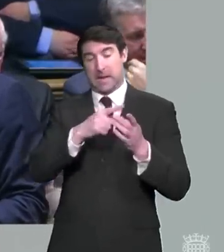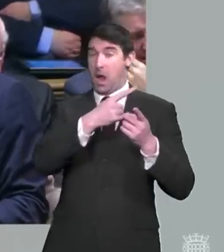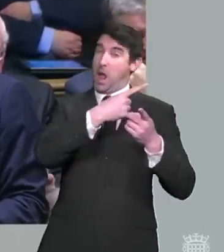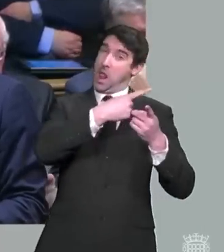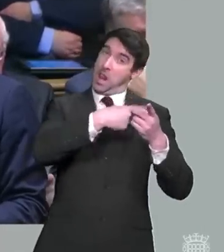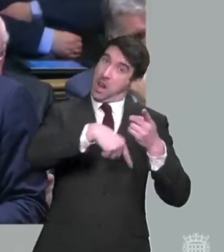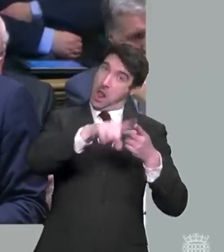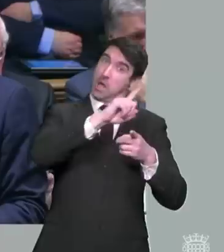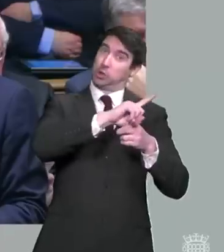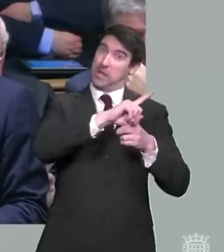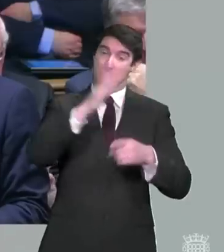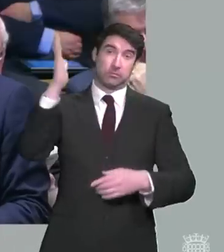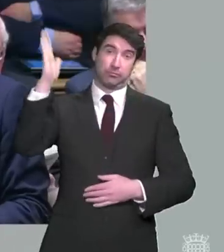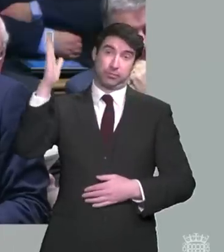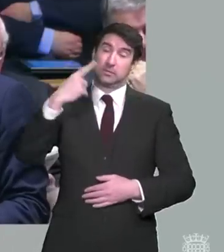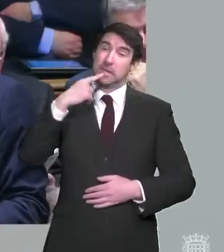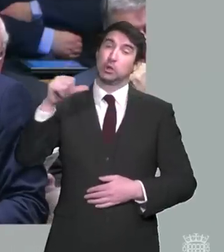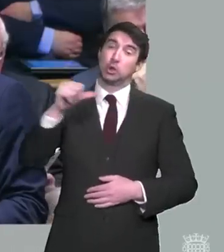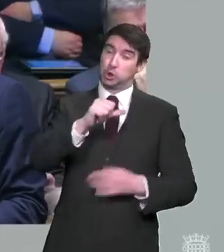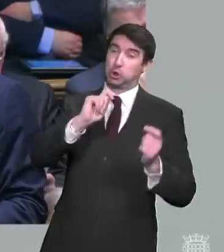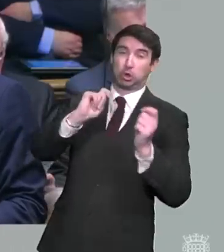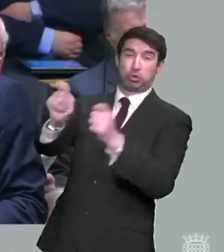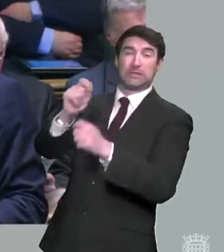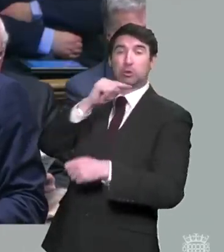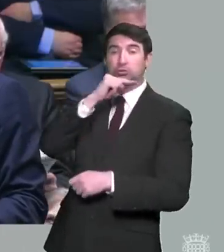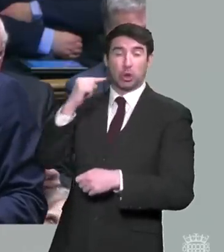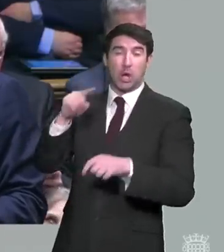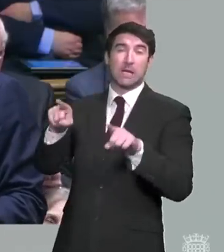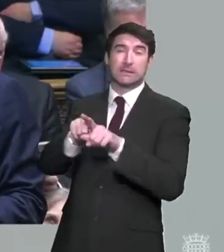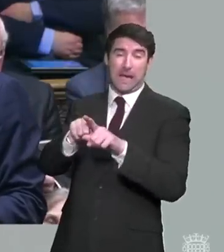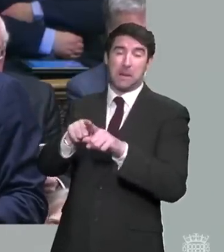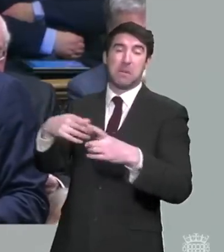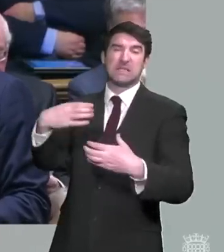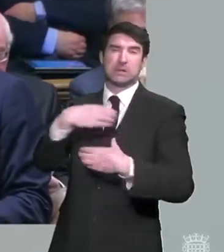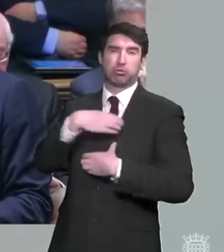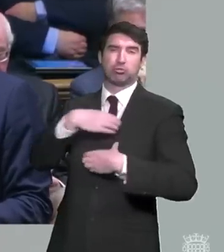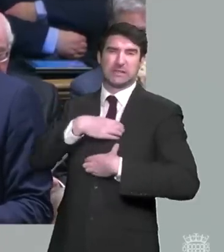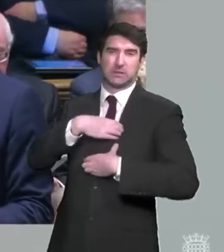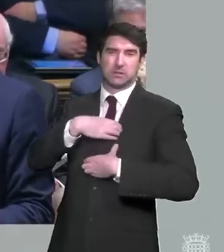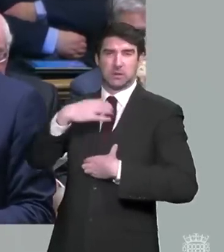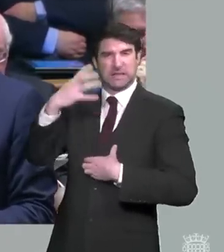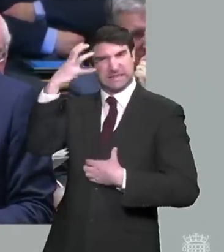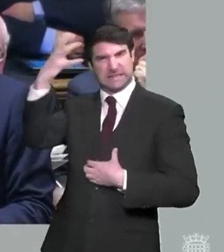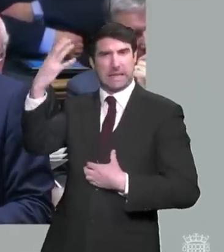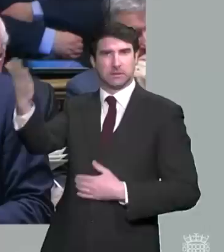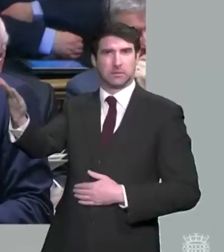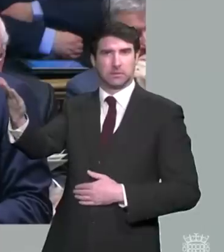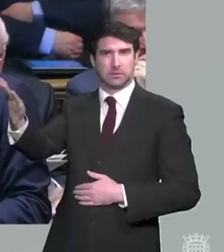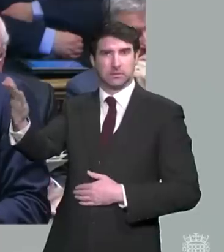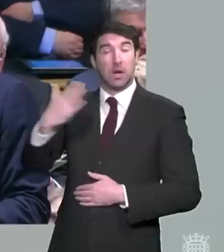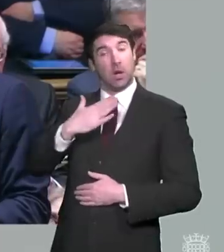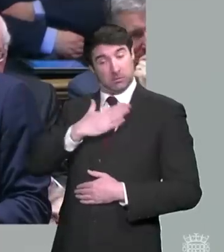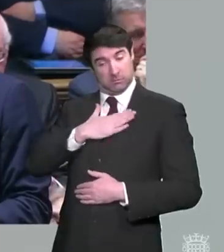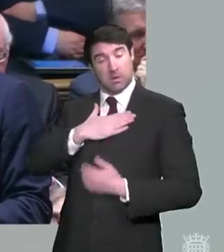Russia as a terrorist state. Since then, Liberal Democrats have been urging the government to fulfil that request